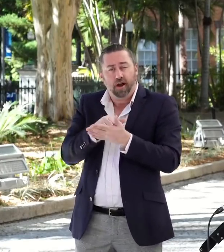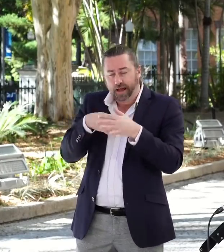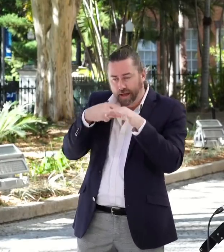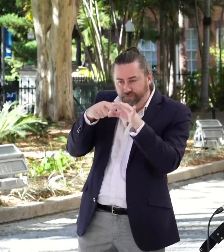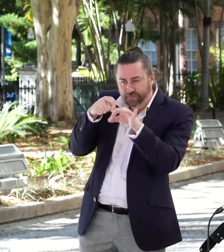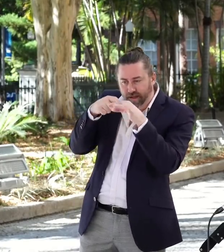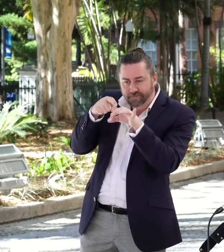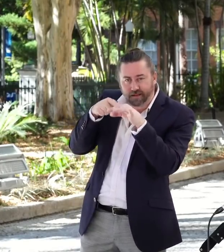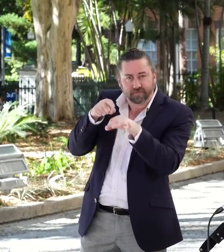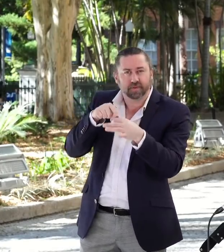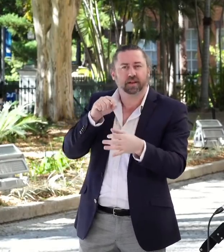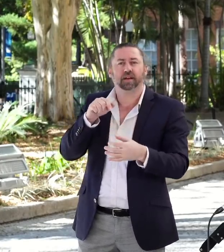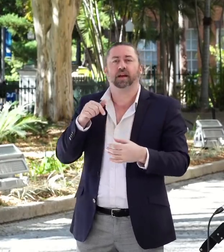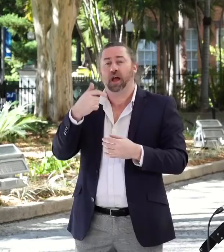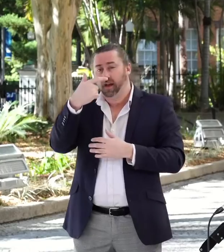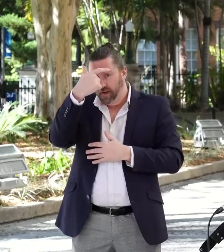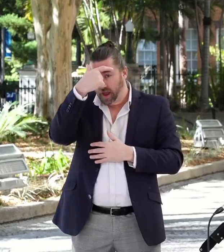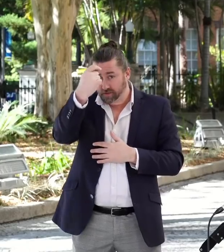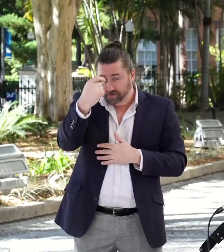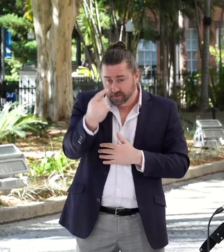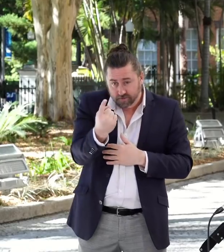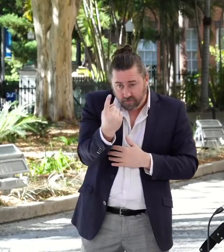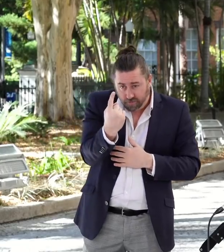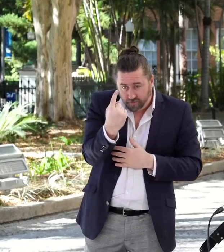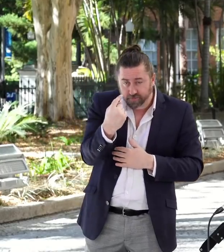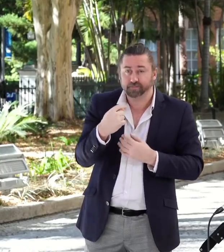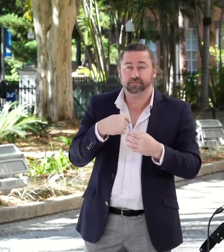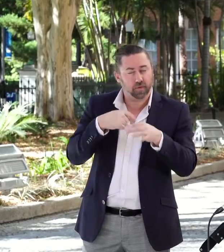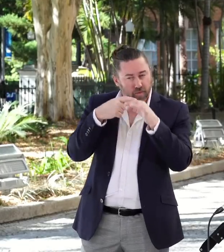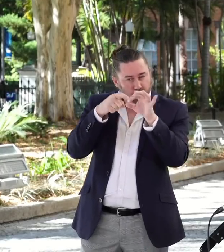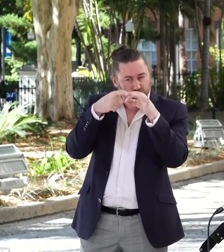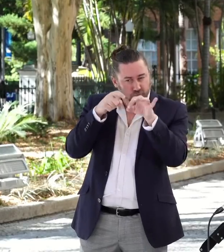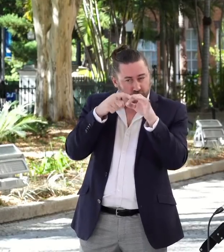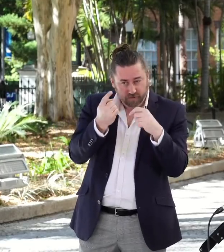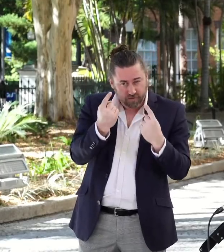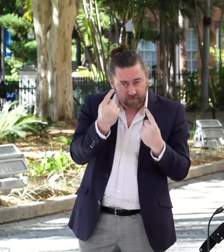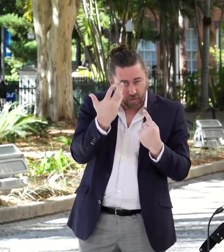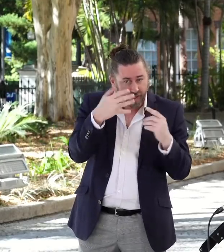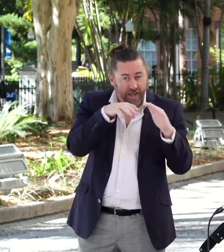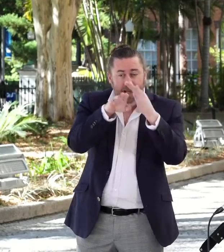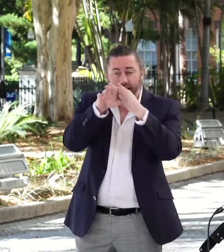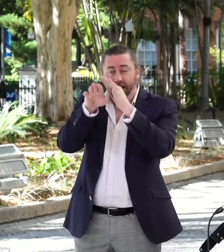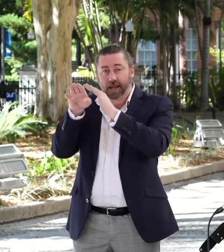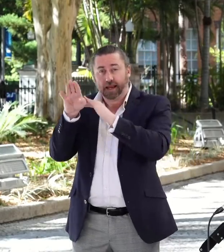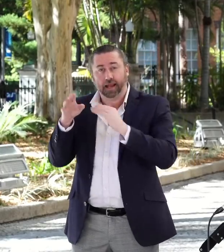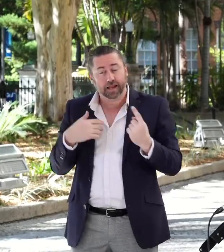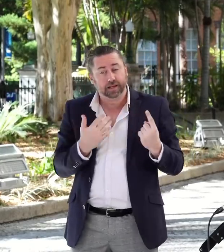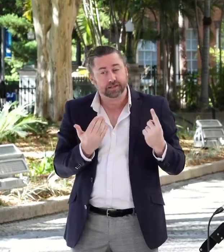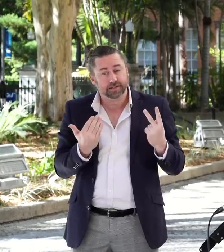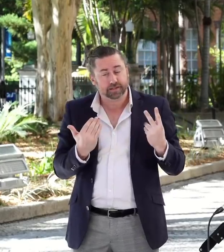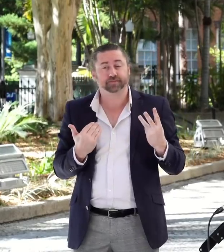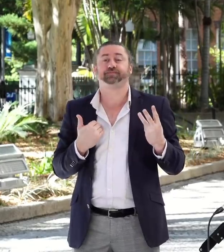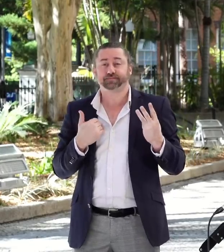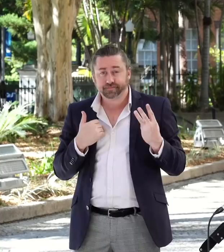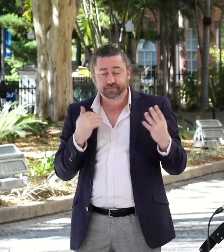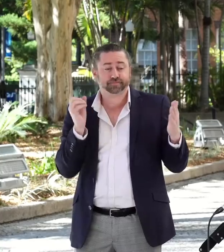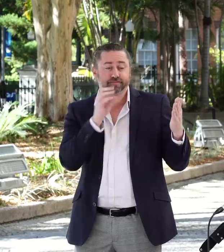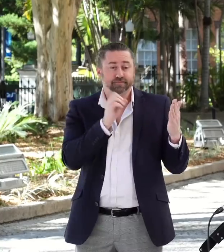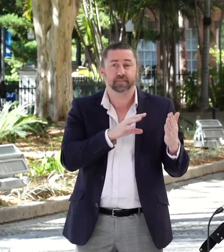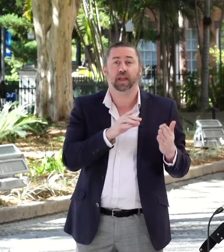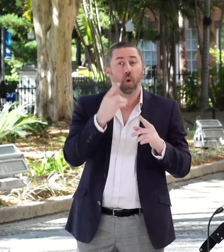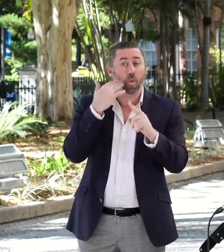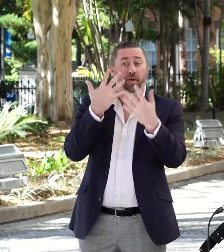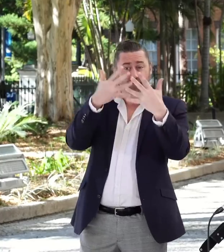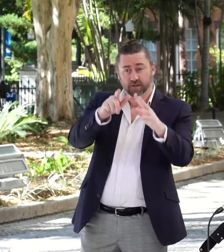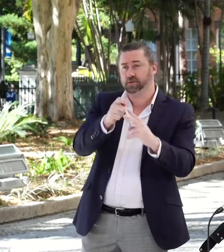interview for the flight attendant so we could get that information. So we have undertaken that. We are now doing that with the male